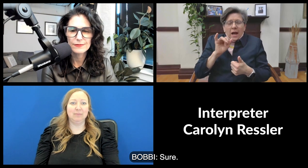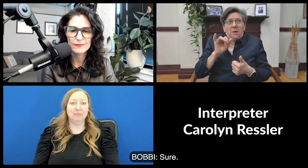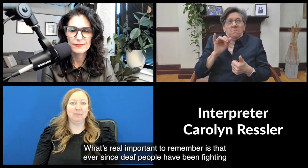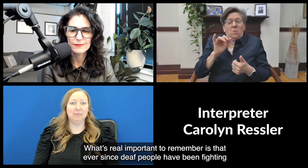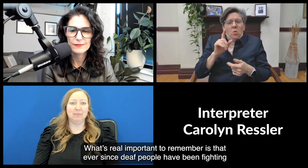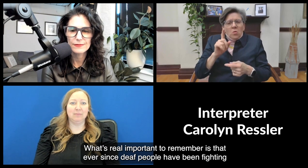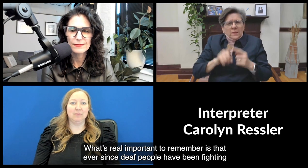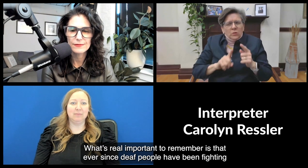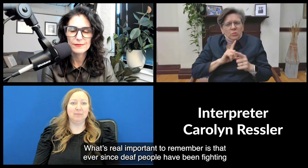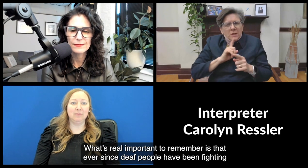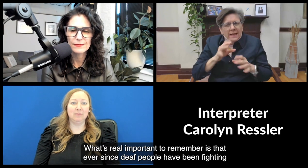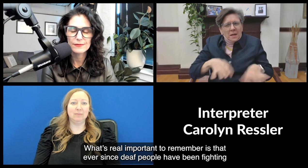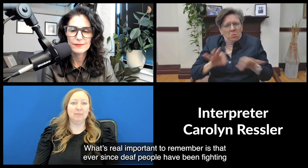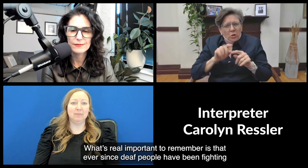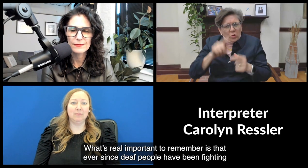Sure.